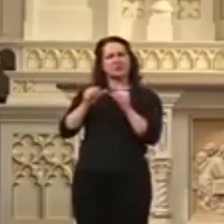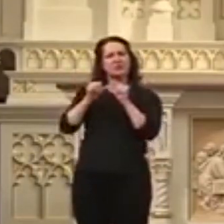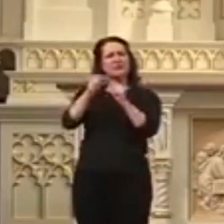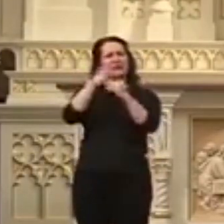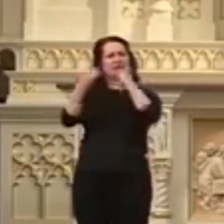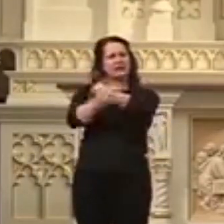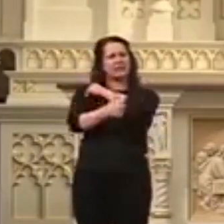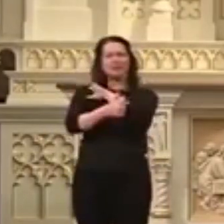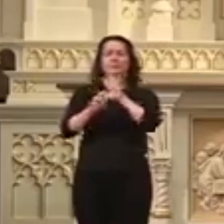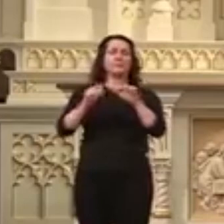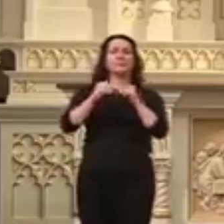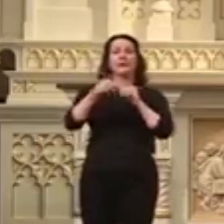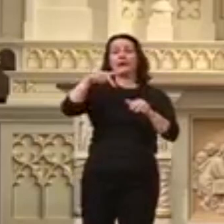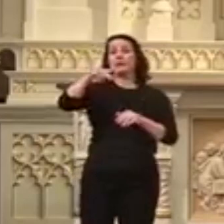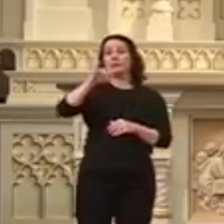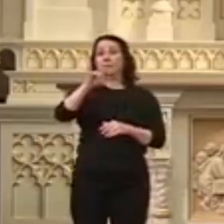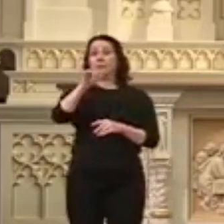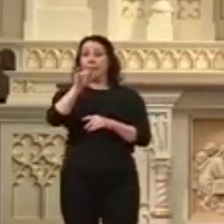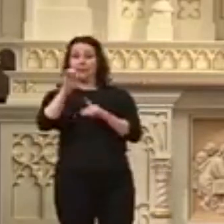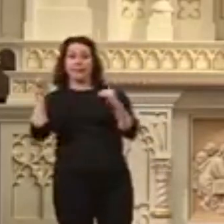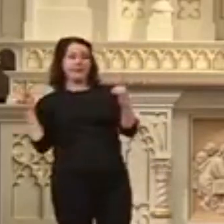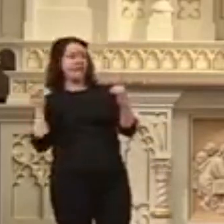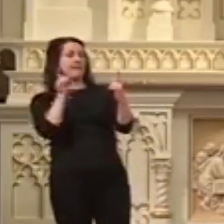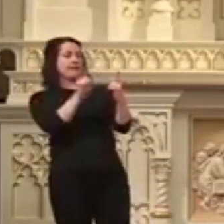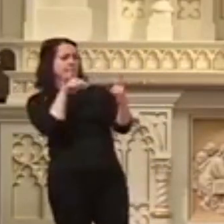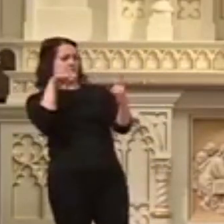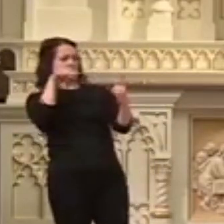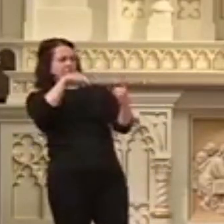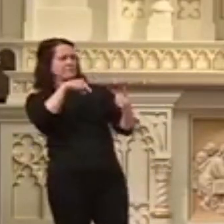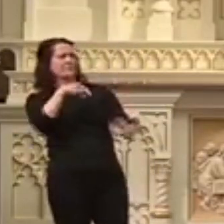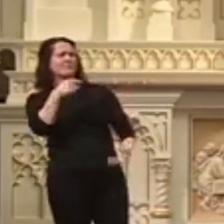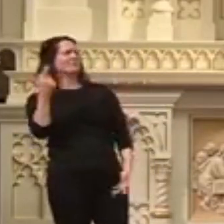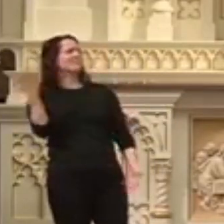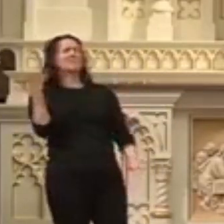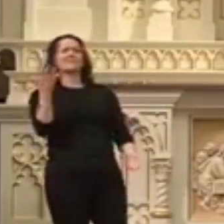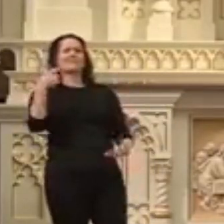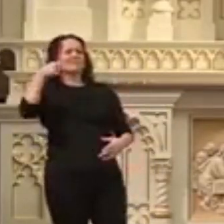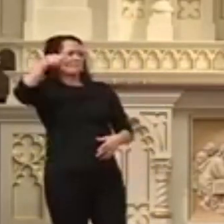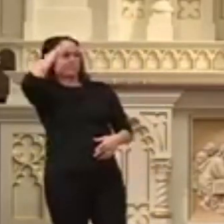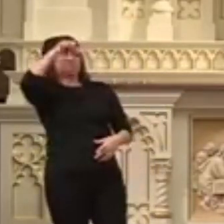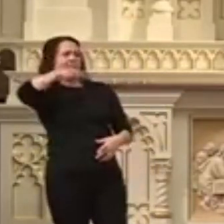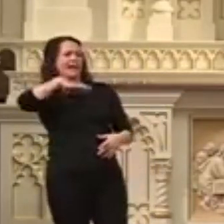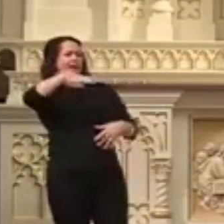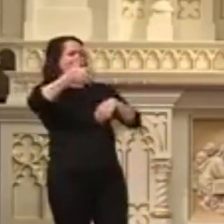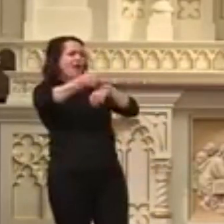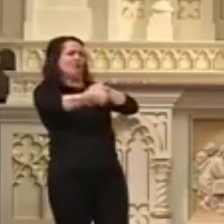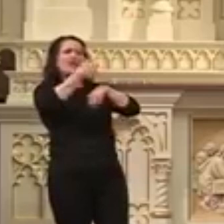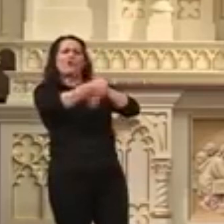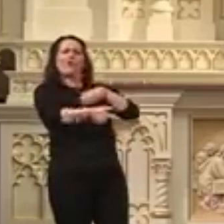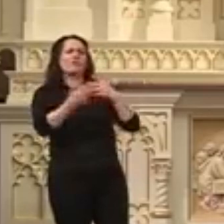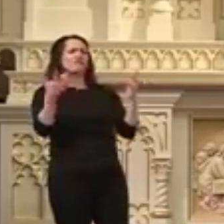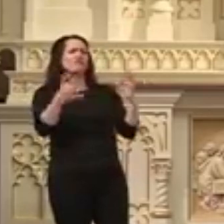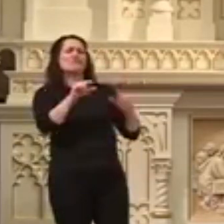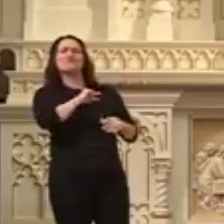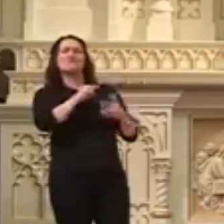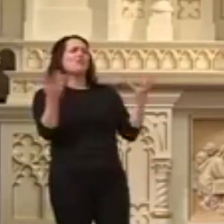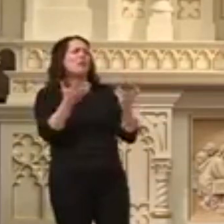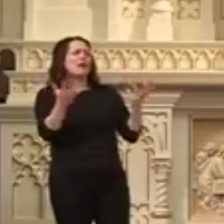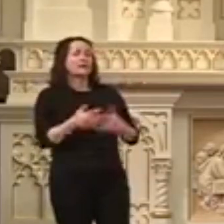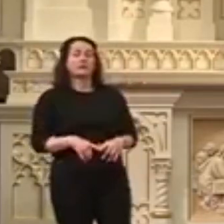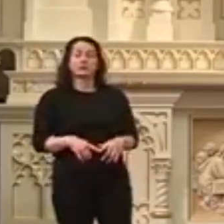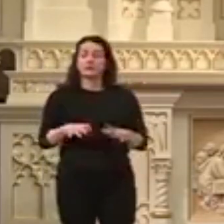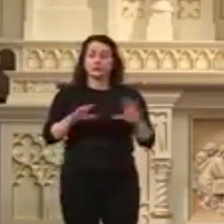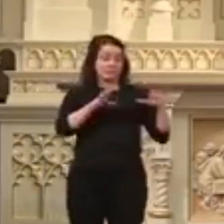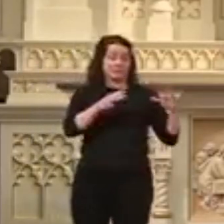came out to them and said, what charge do you bring against this man? They answered and said to